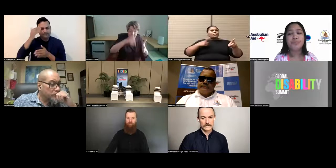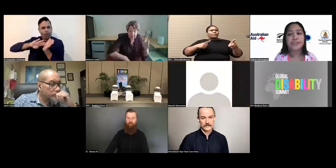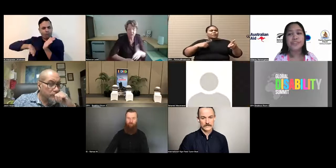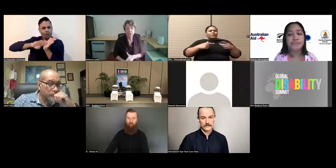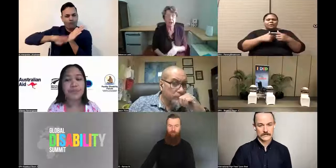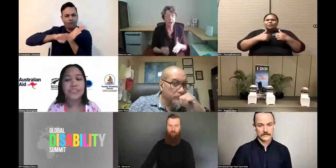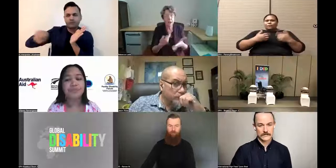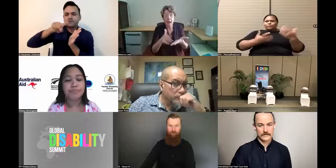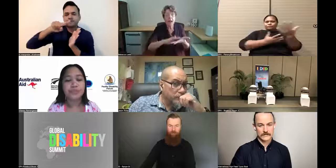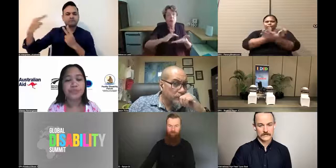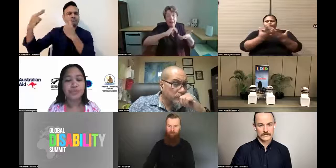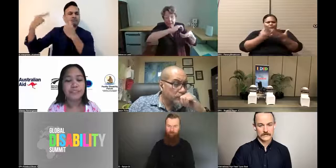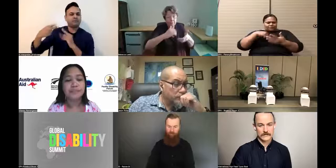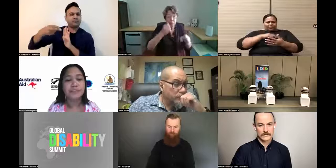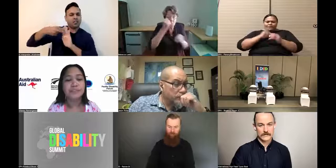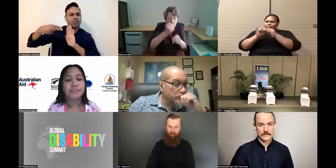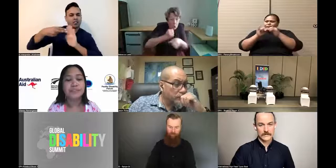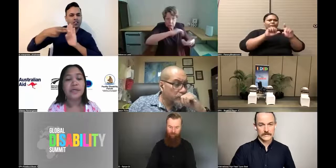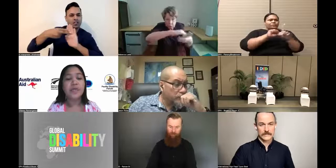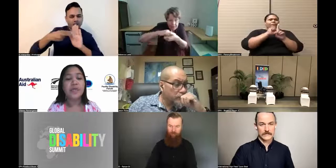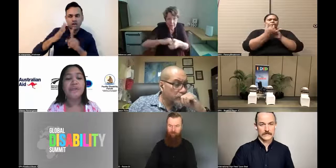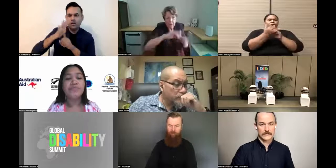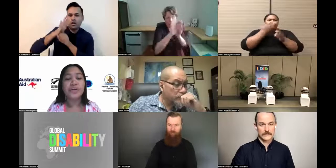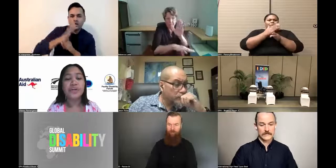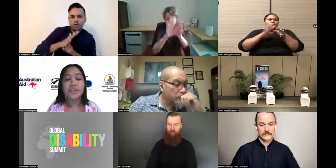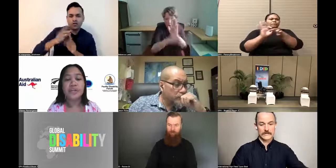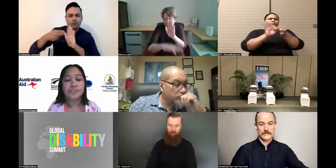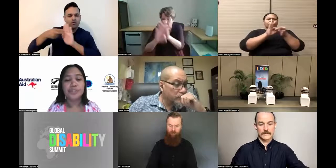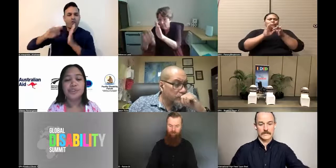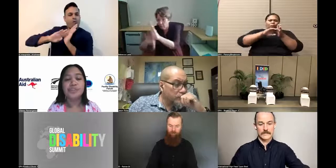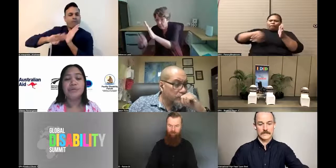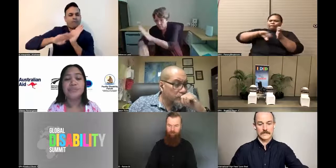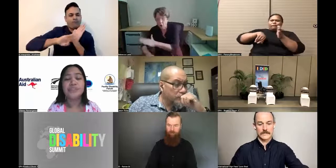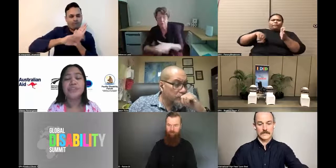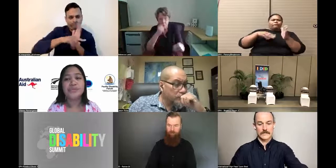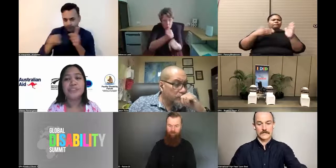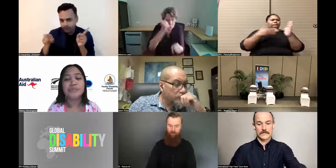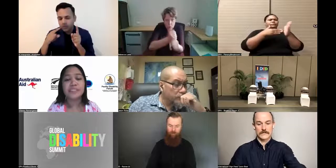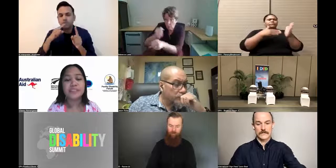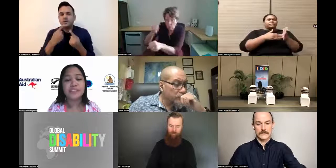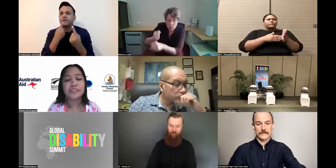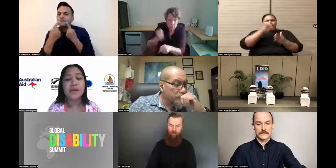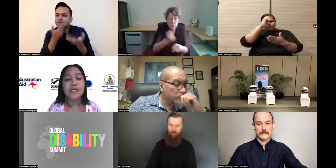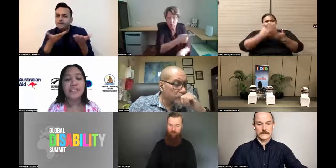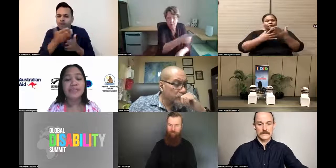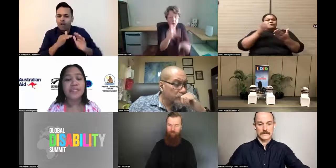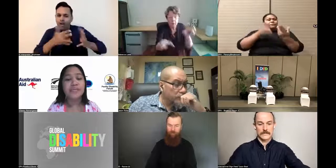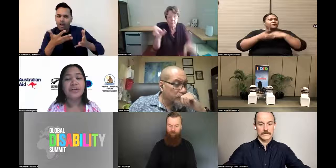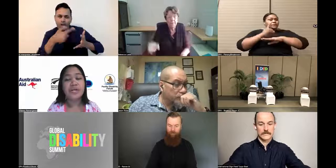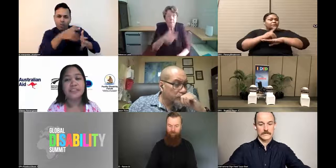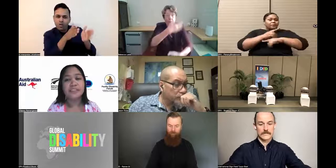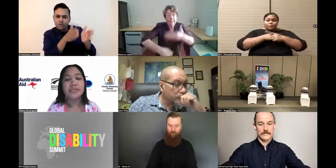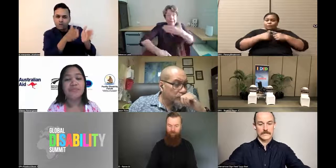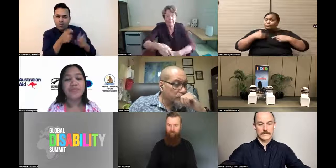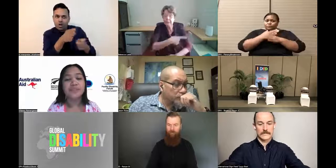the barriers faced by persons with disabilities. We have worked hard to ensure that persons with disabilities are given